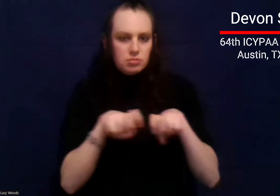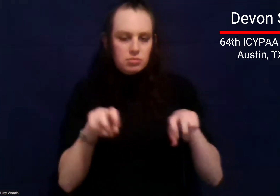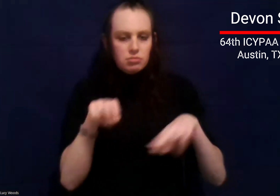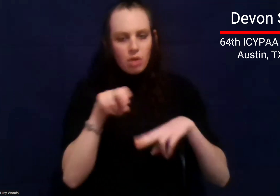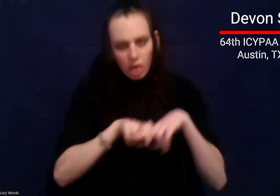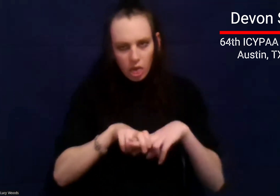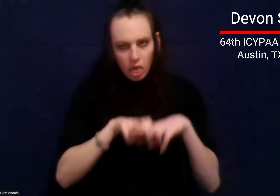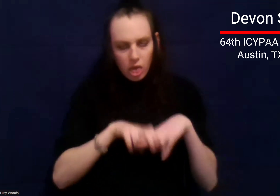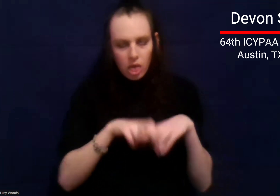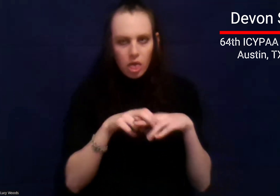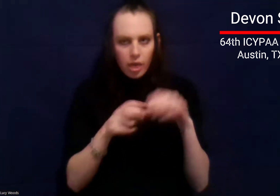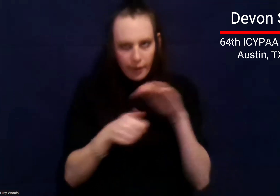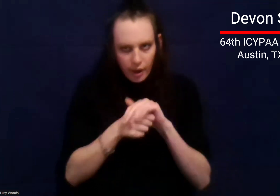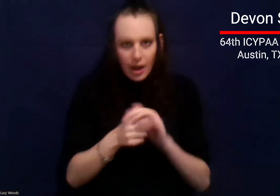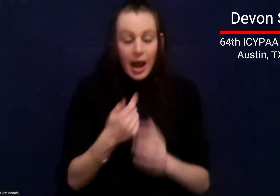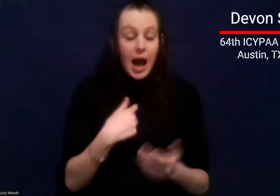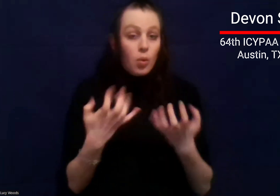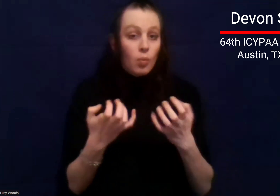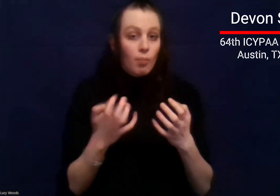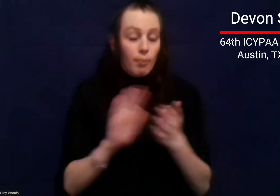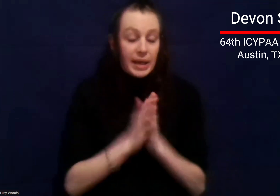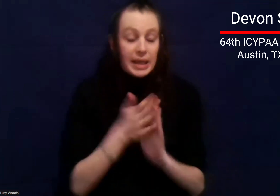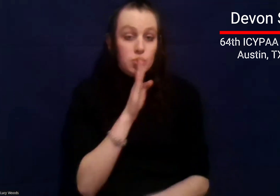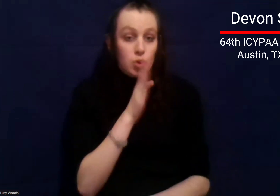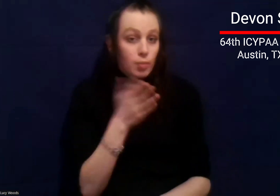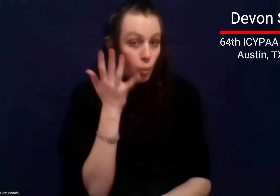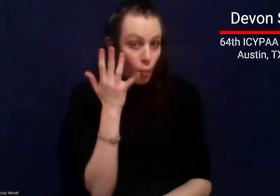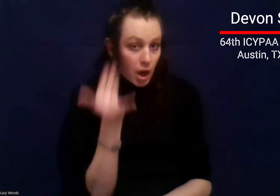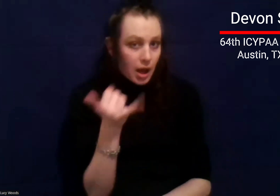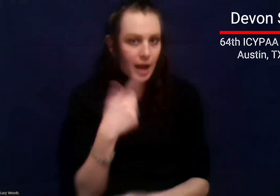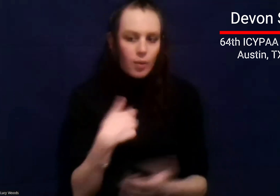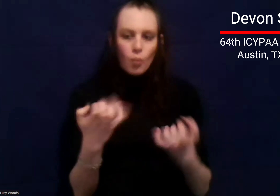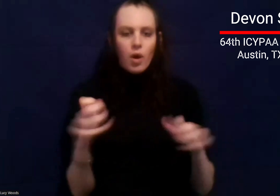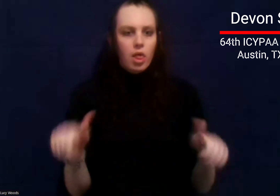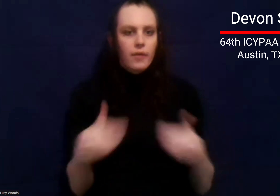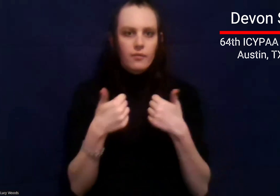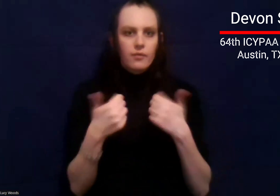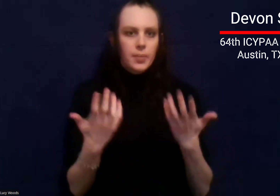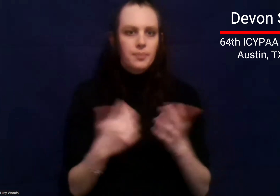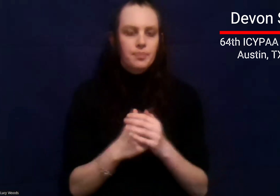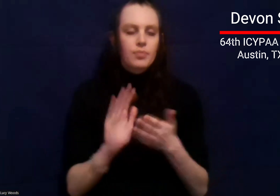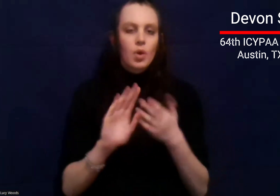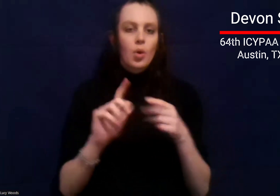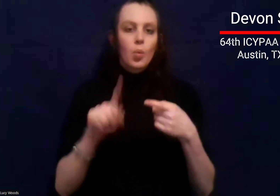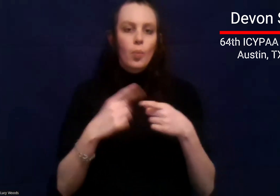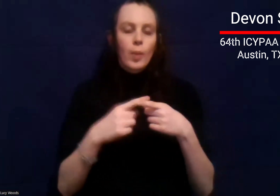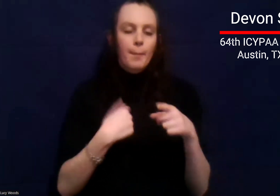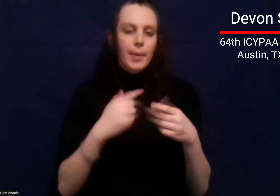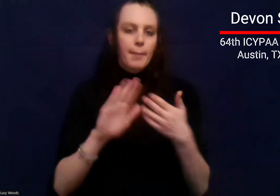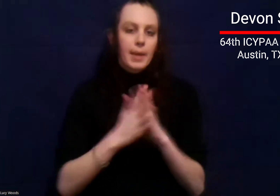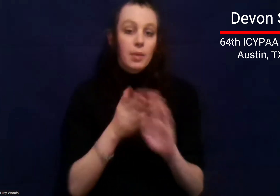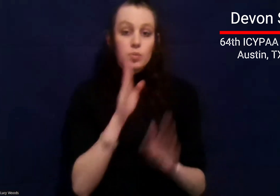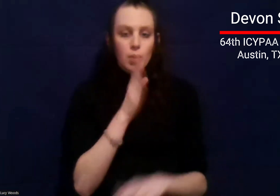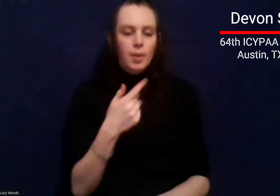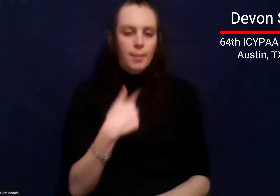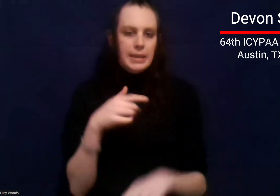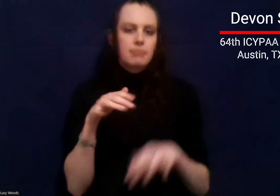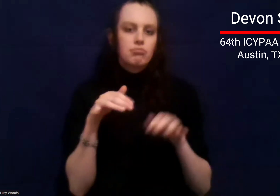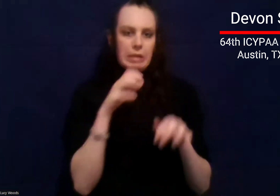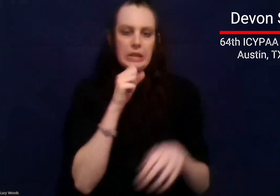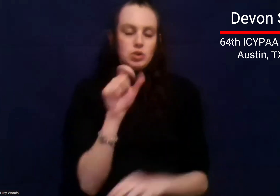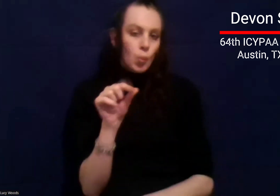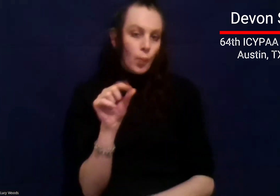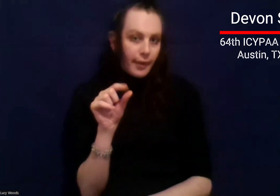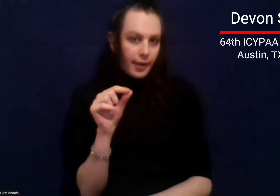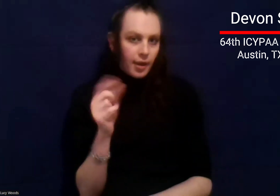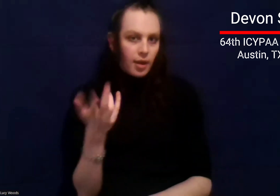to live. Um, when I got sober, I was still underage. I was 20 years old and I was